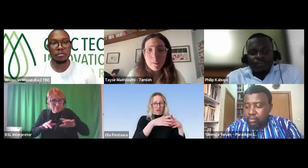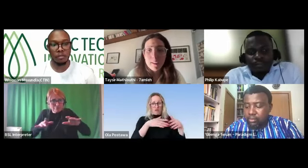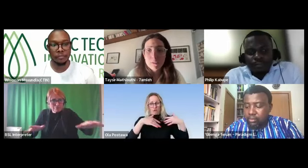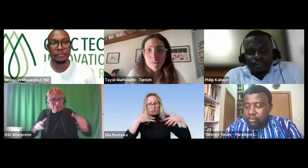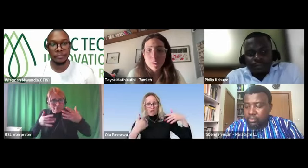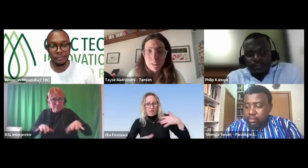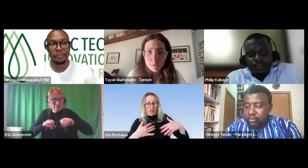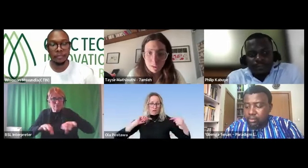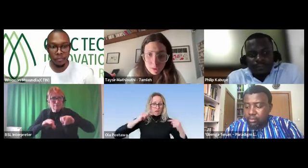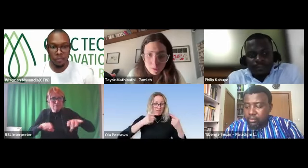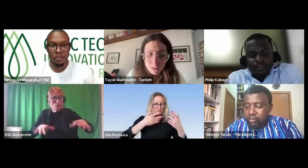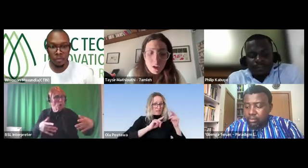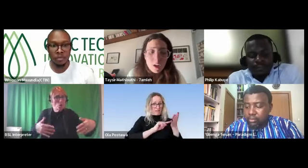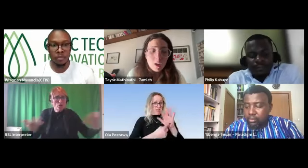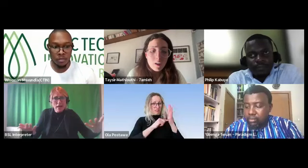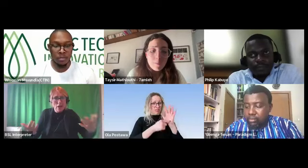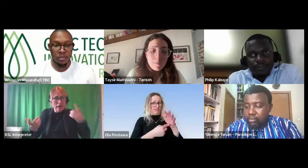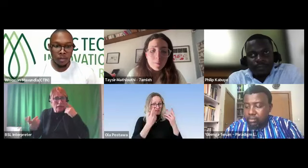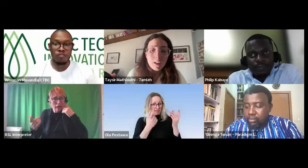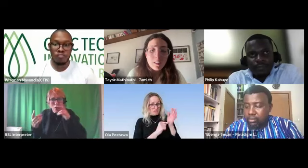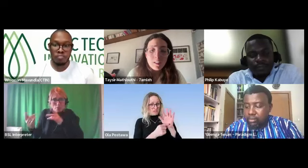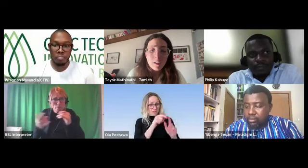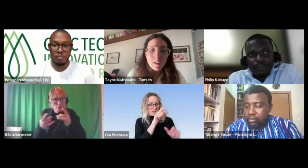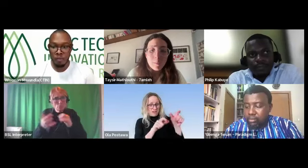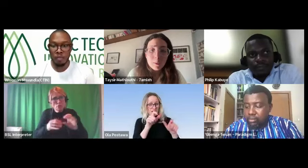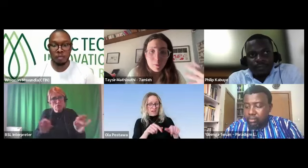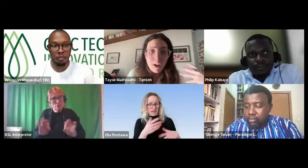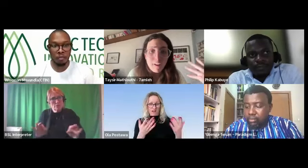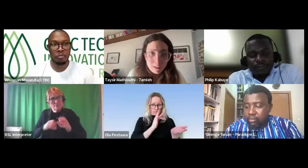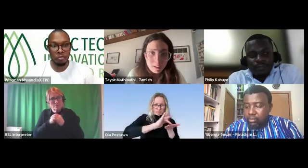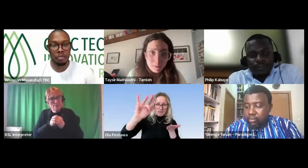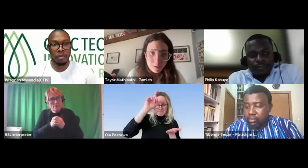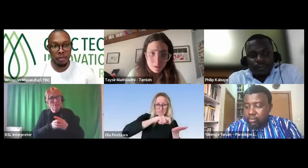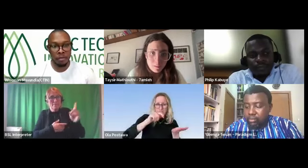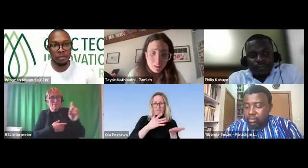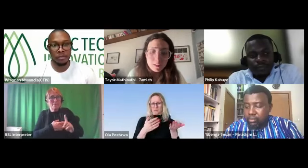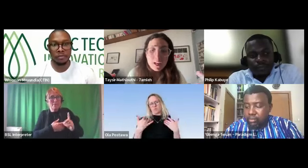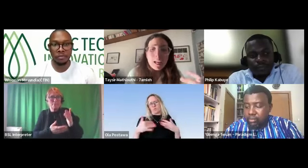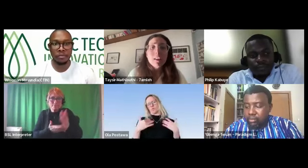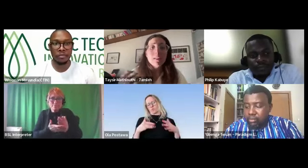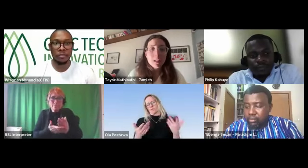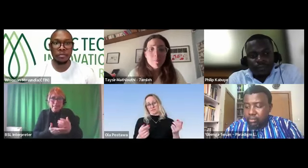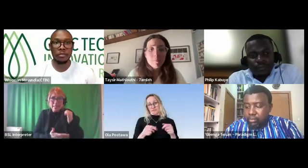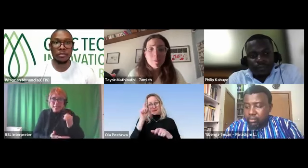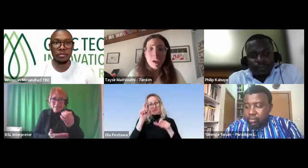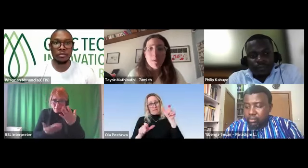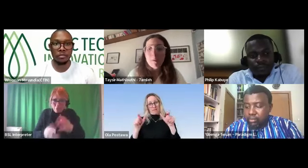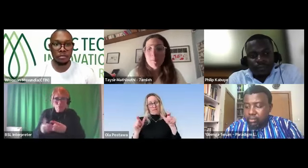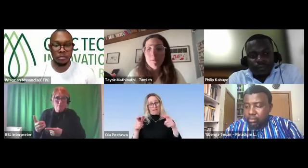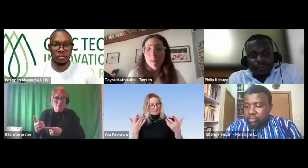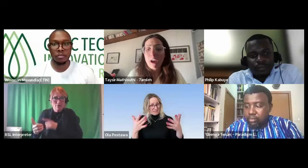those platforms without content moderation. And people have been killed because of that. And at the